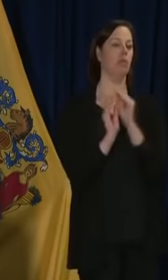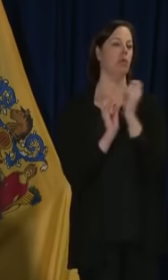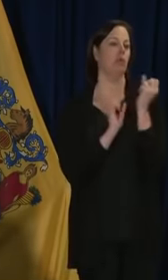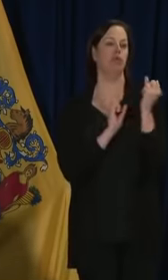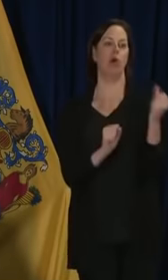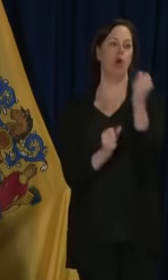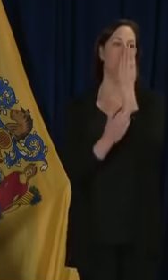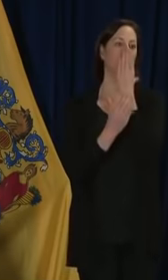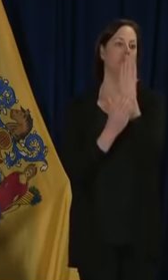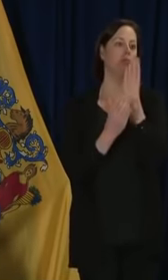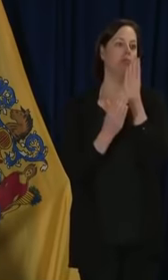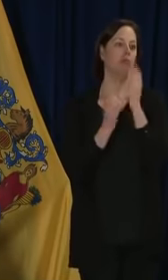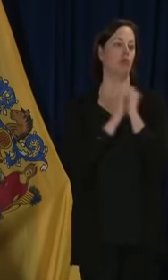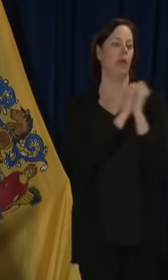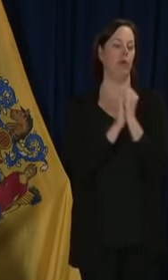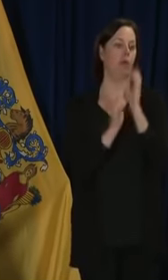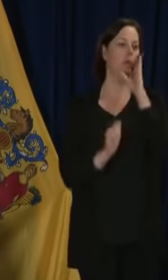before. Thank you all.